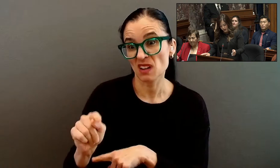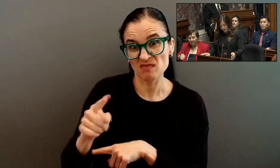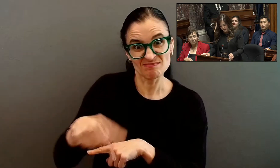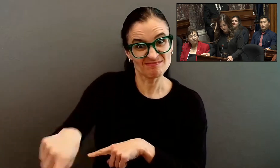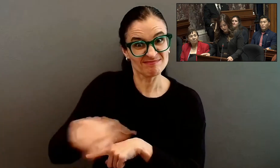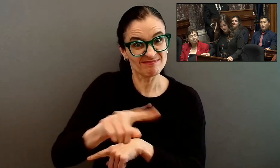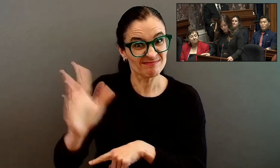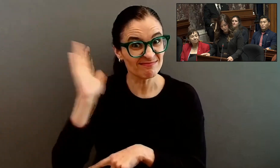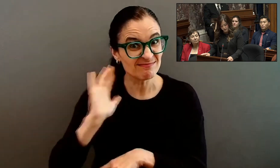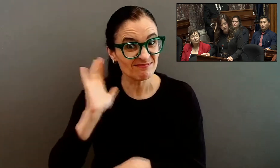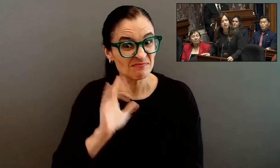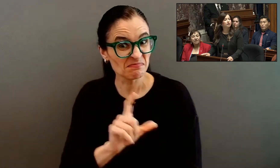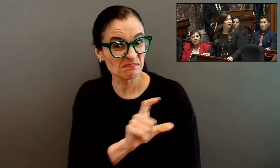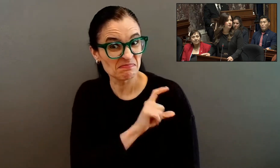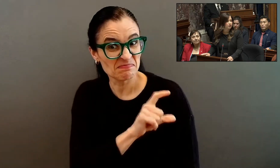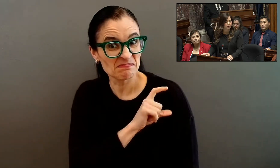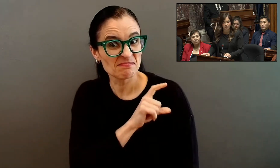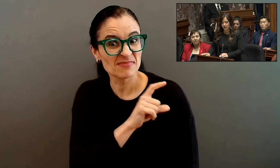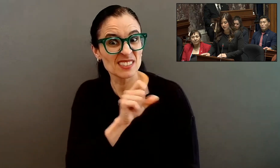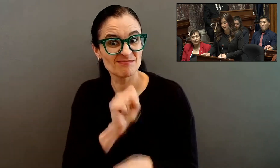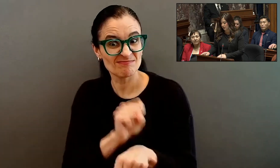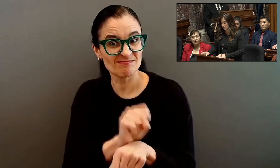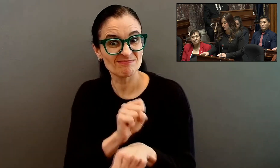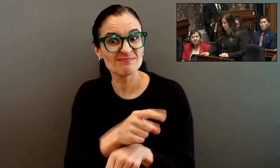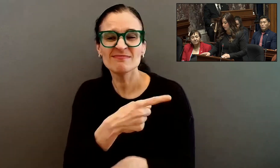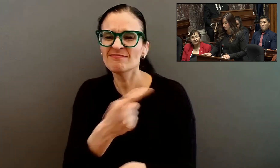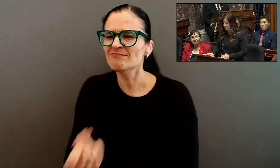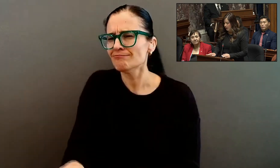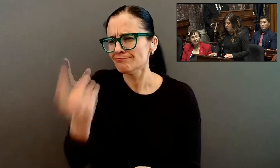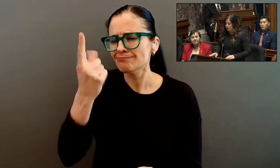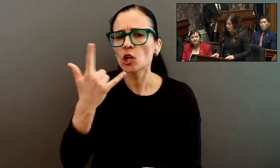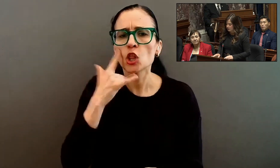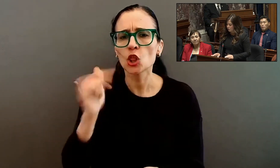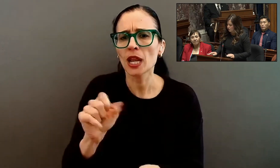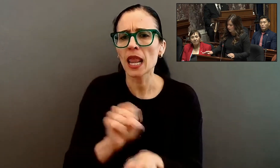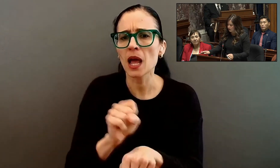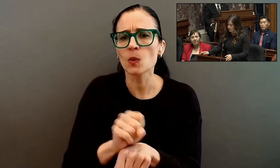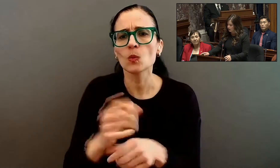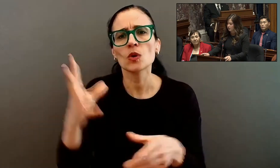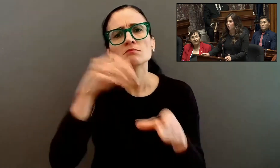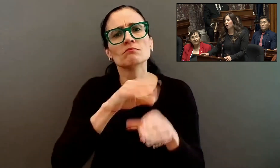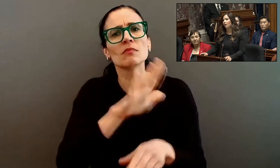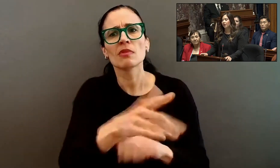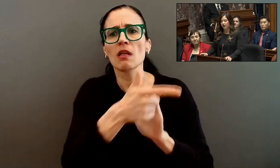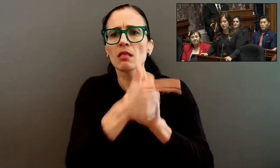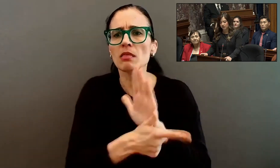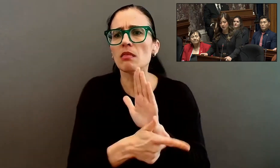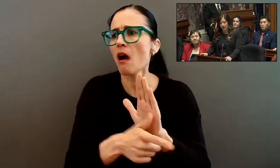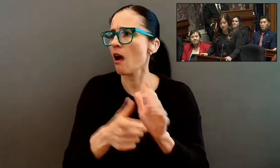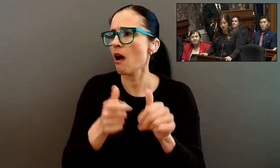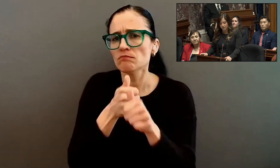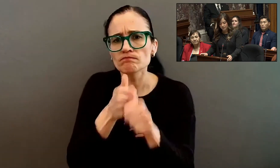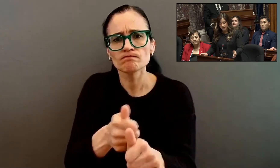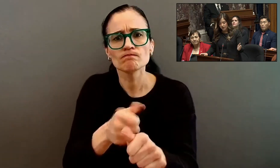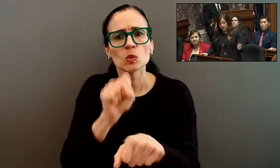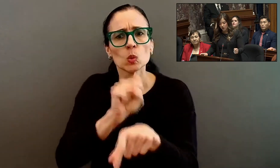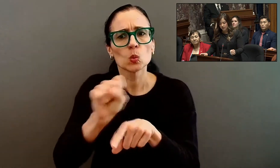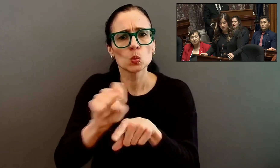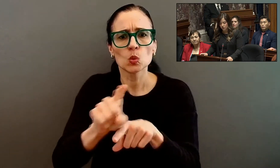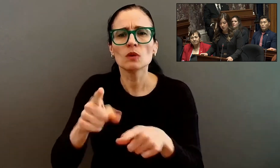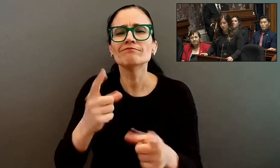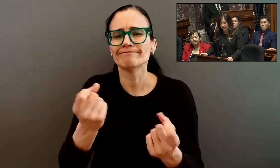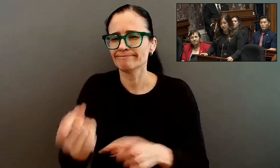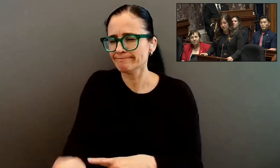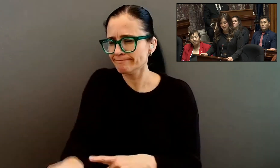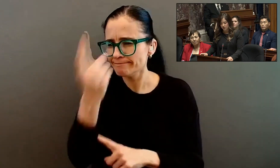of the realities facing both police and the communities that they serve. In today's world, policing is more complex than ever. The